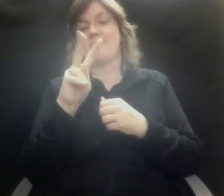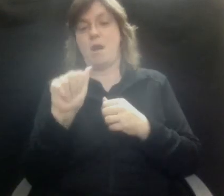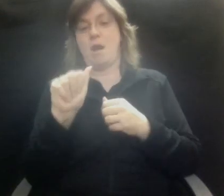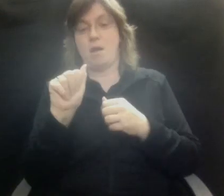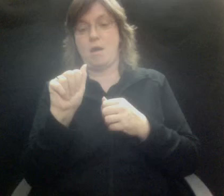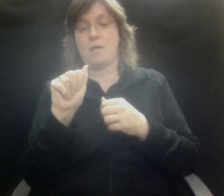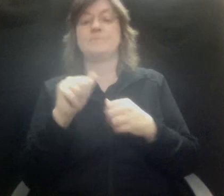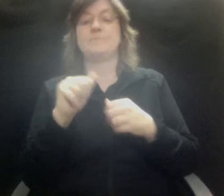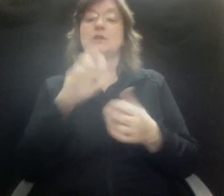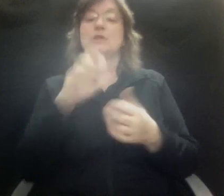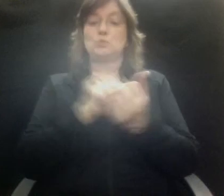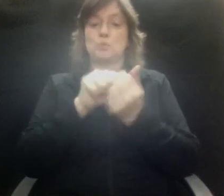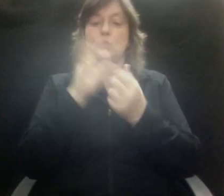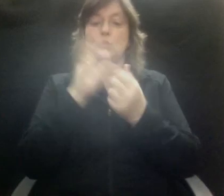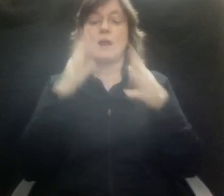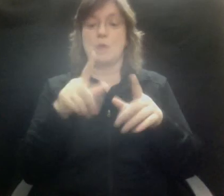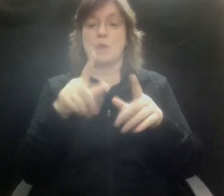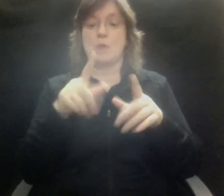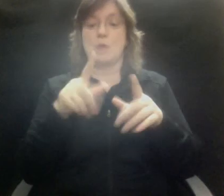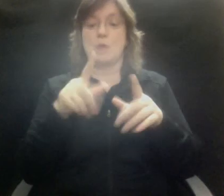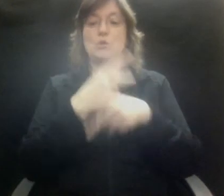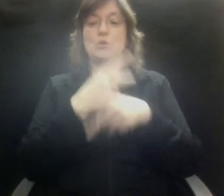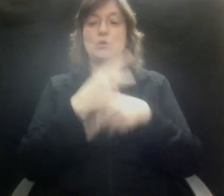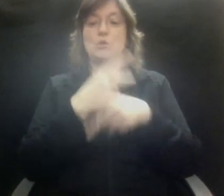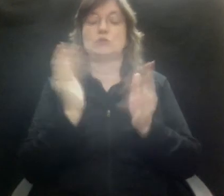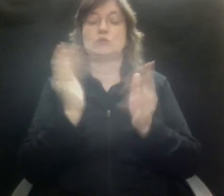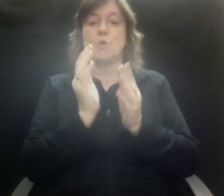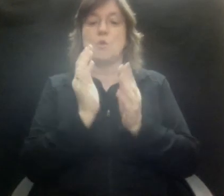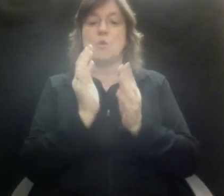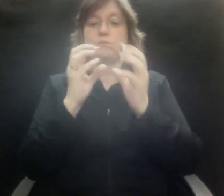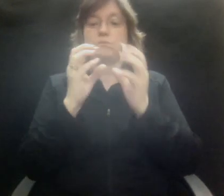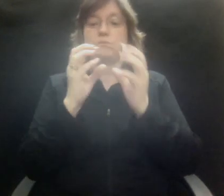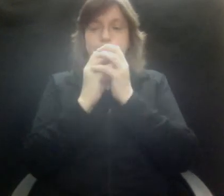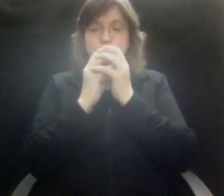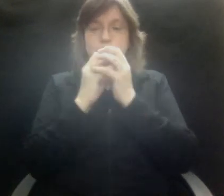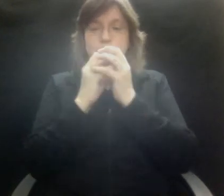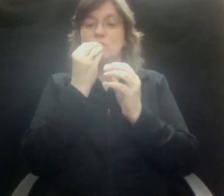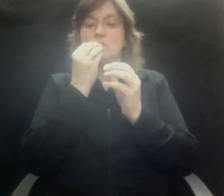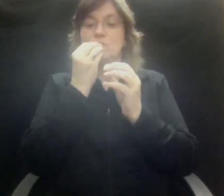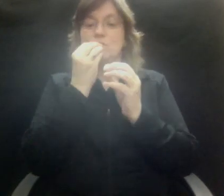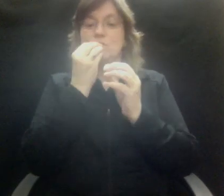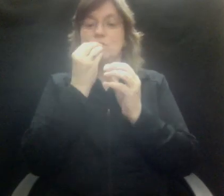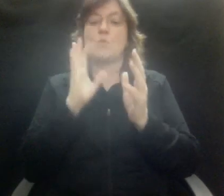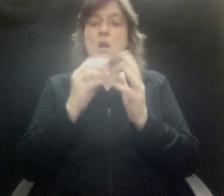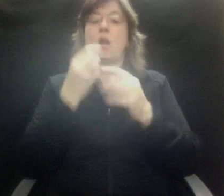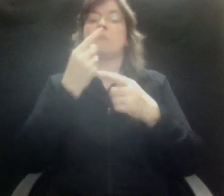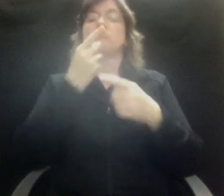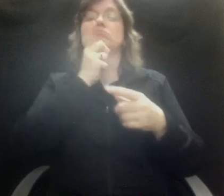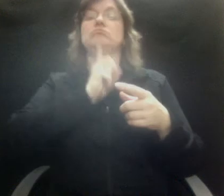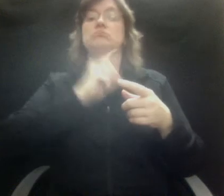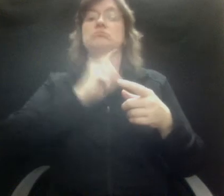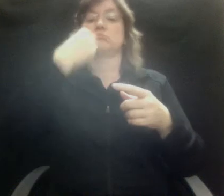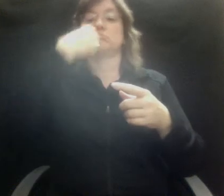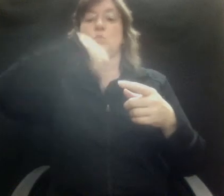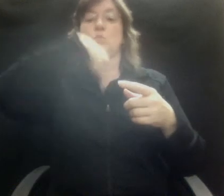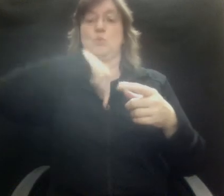Chewing will allow you to produce a very small round ball of food known as a bolus that will be sent through your esophagus into your